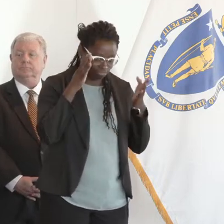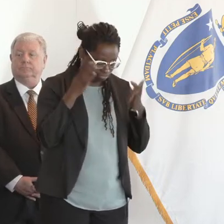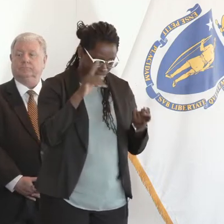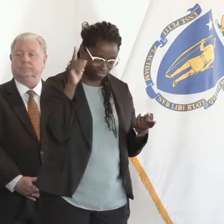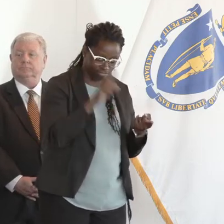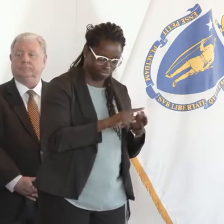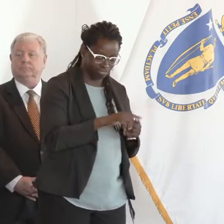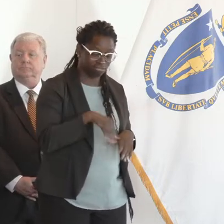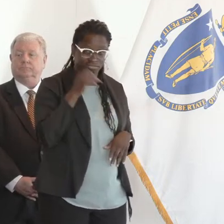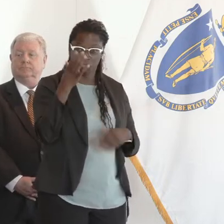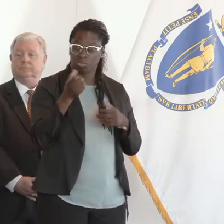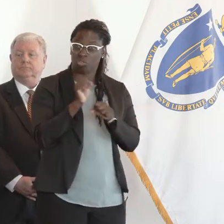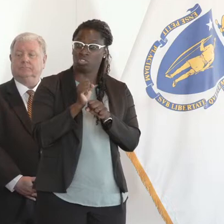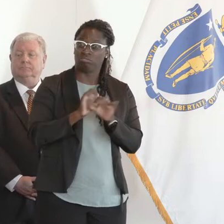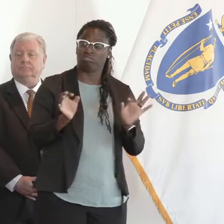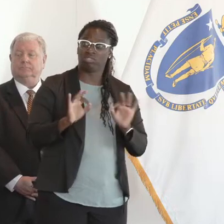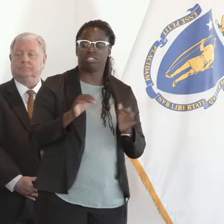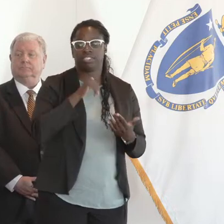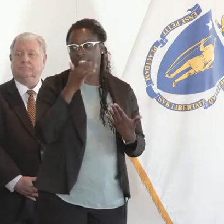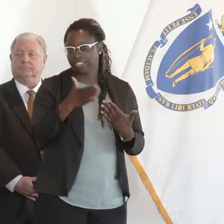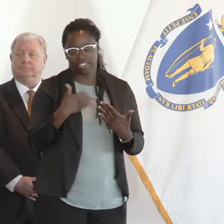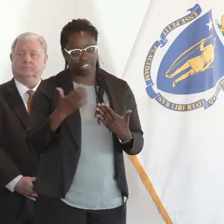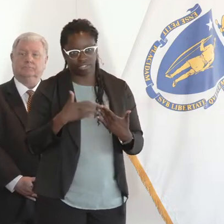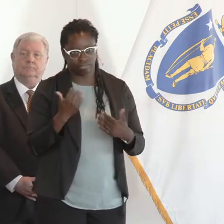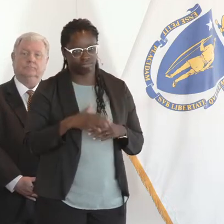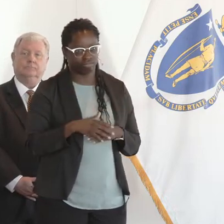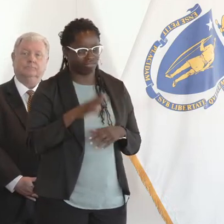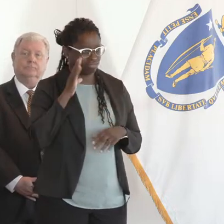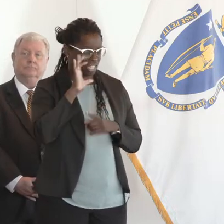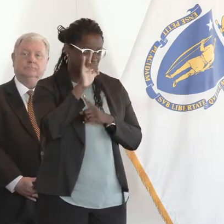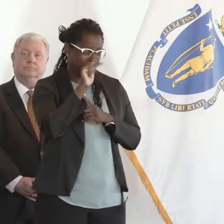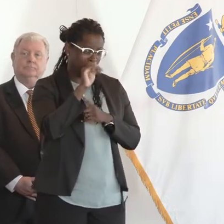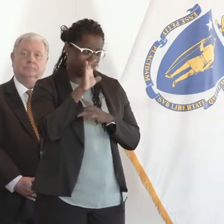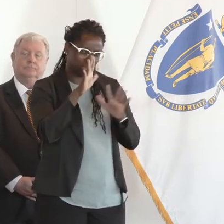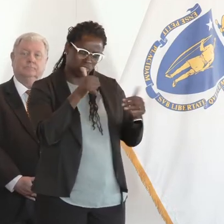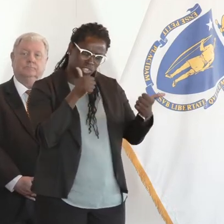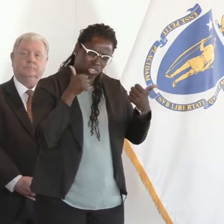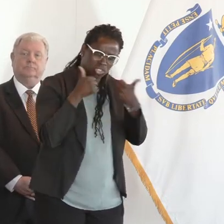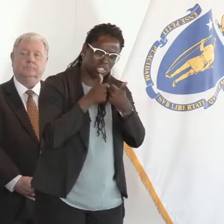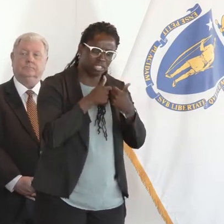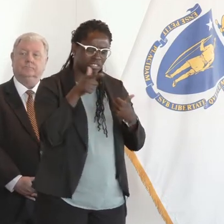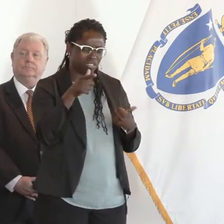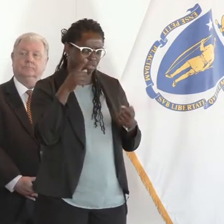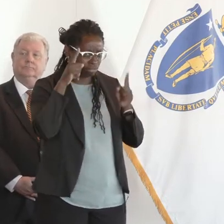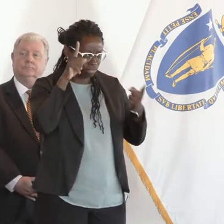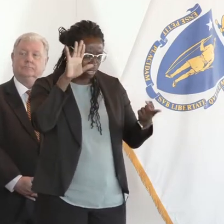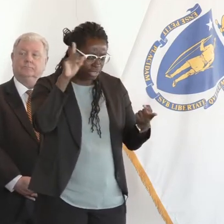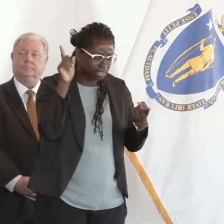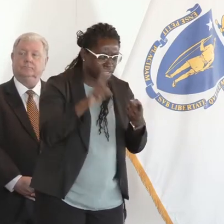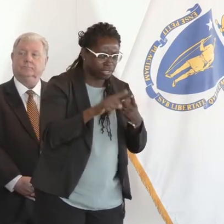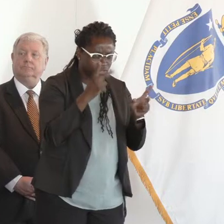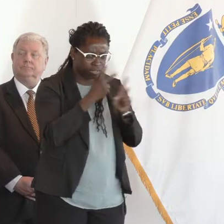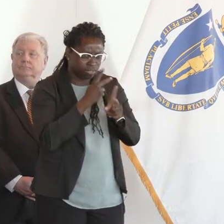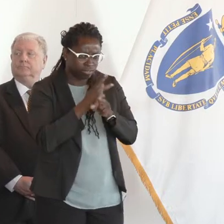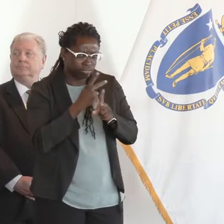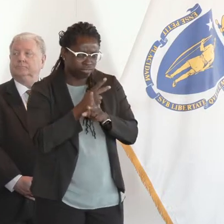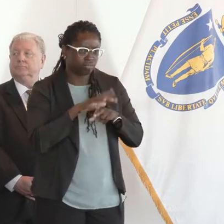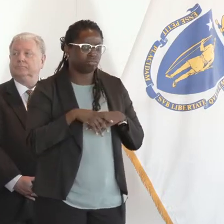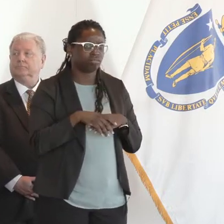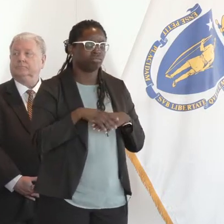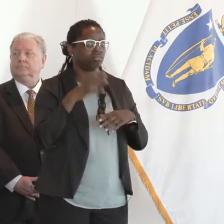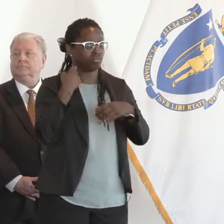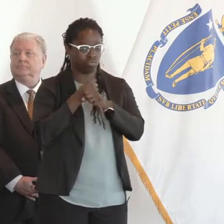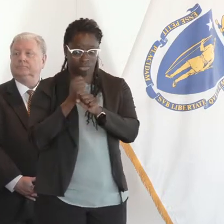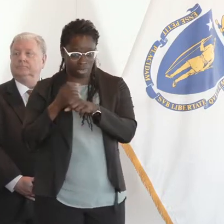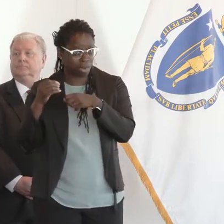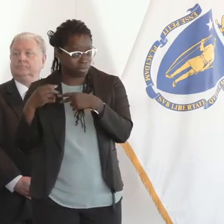easy. Climate challenges, decarbonization is as much about creating opportunities for our communities as it is about protecting them